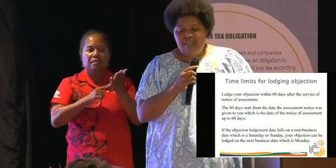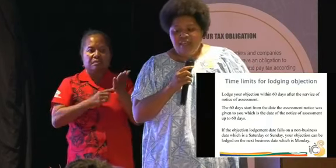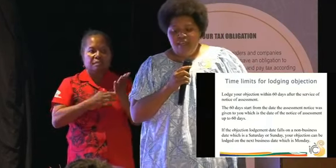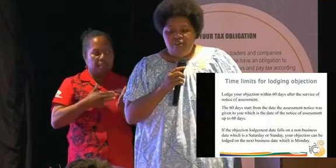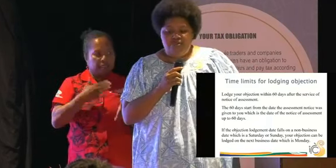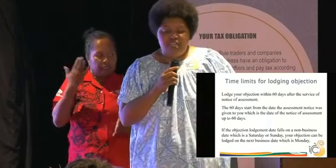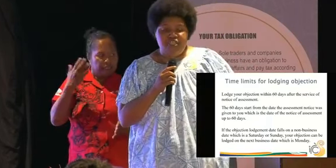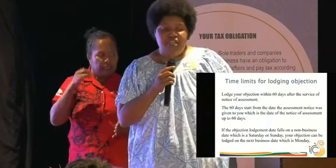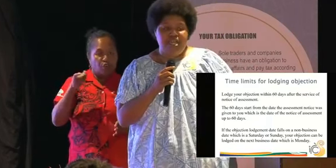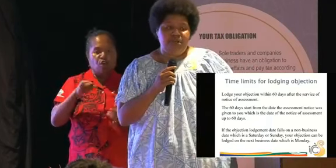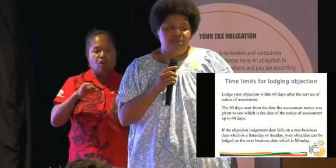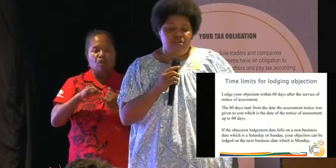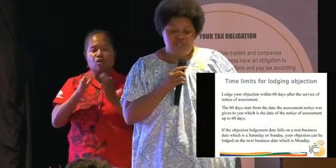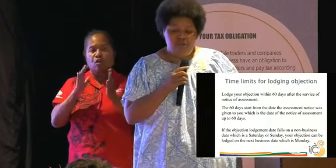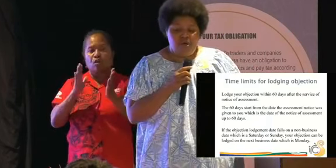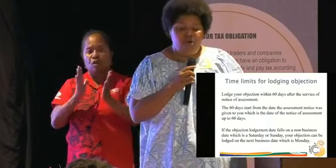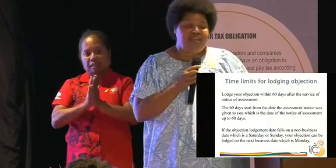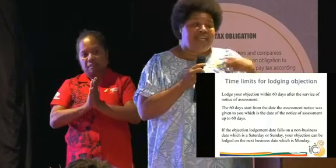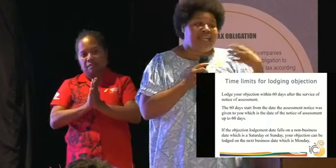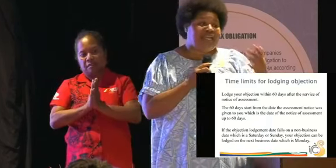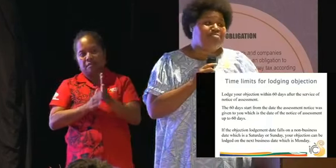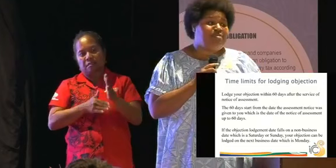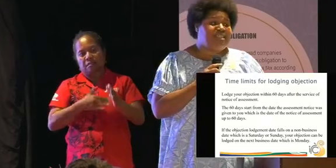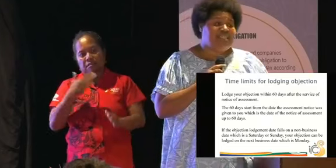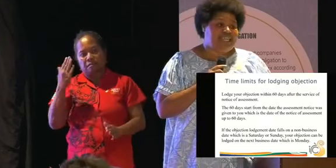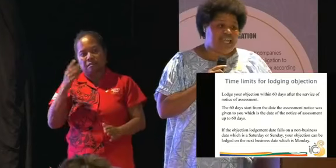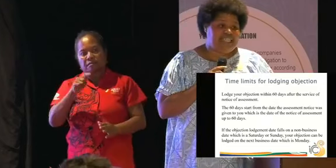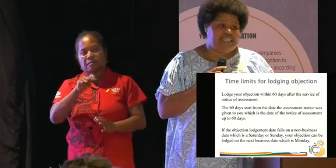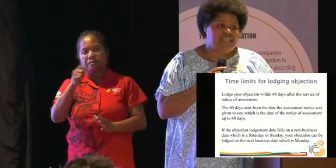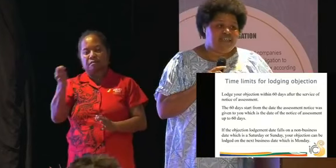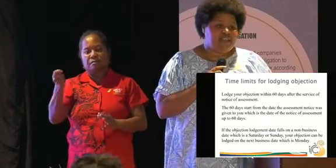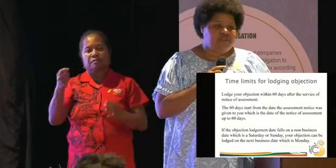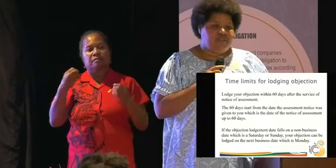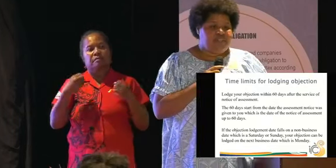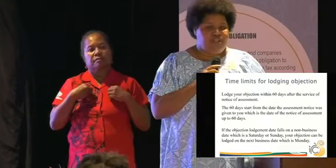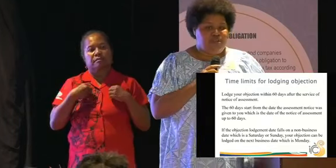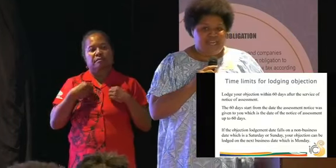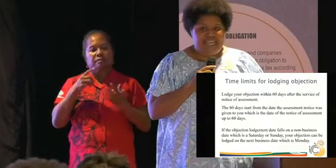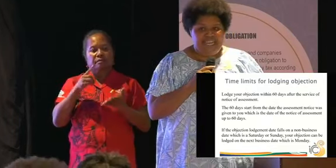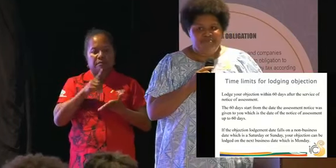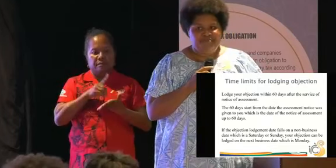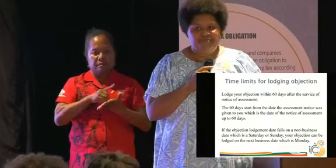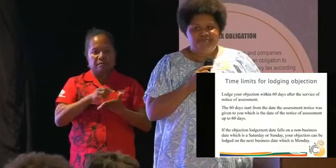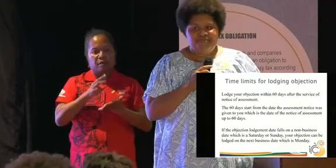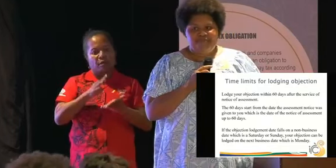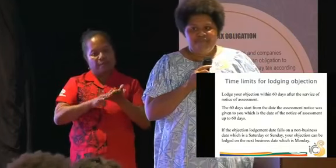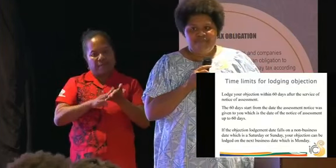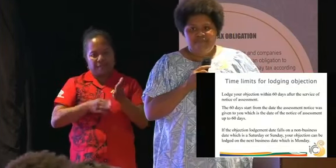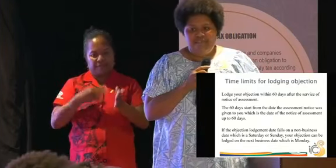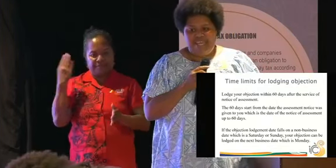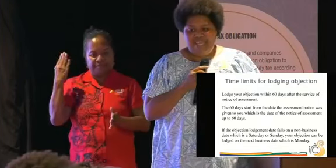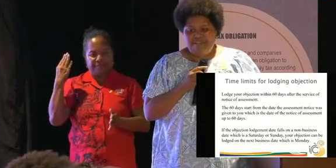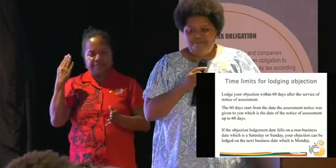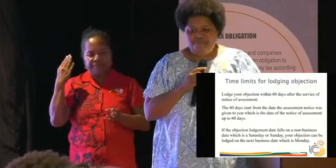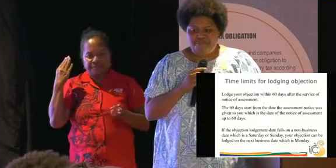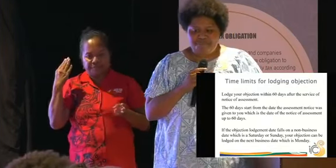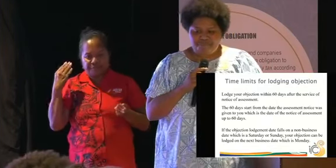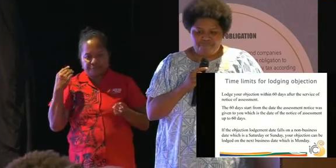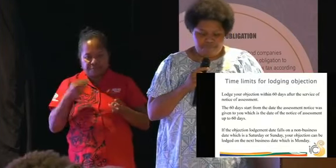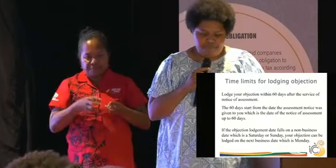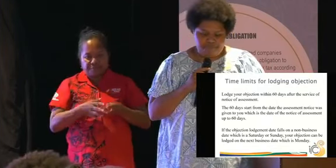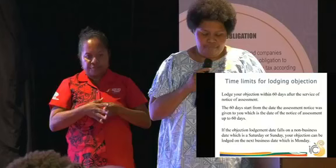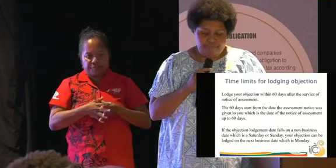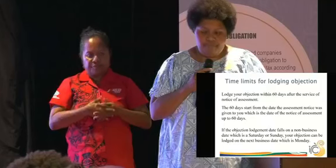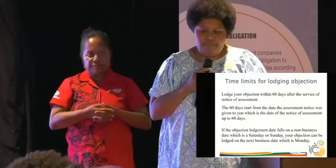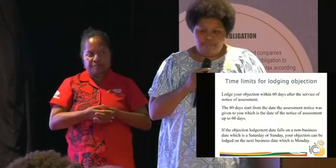Sunday, your objection can be lodged on the next business date, which is on a Monday. Okay?